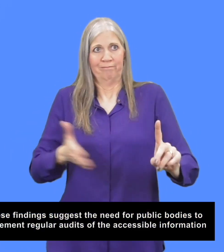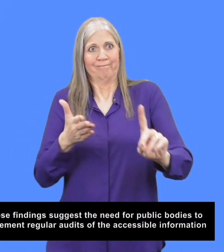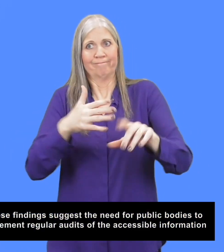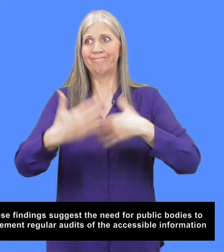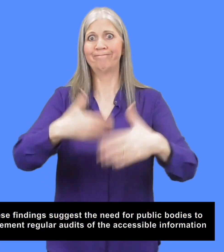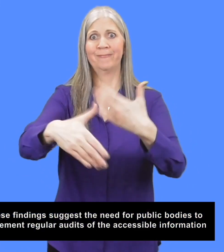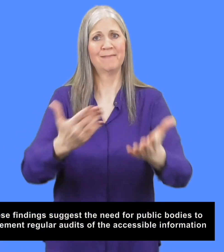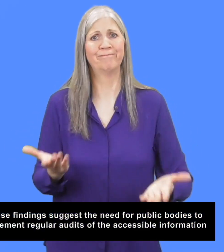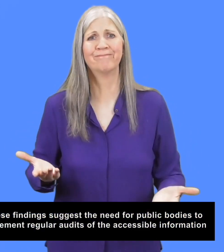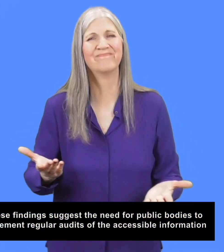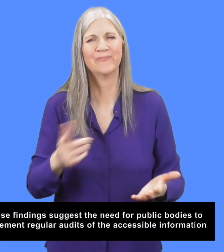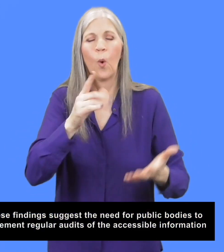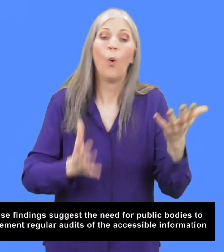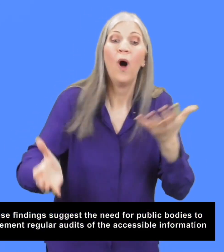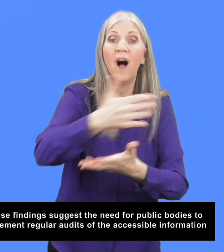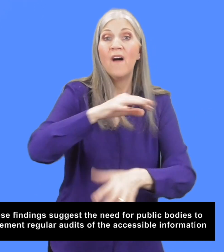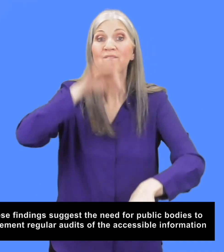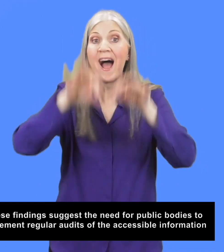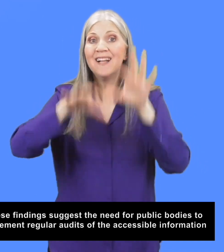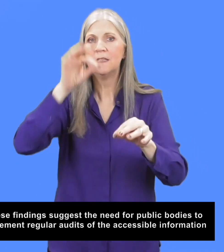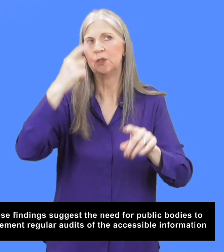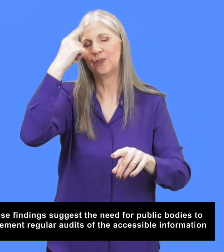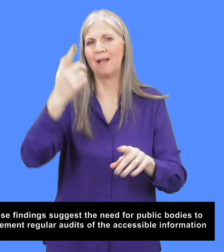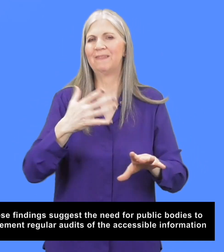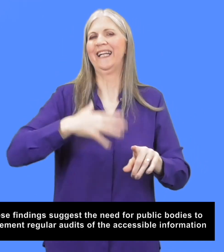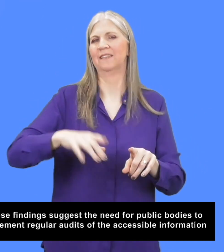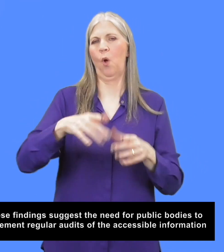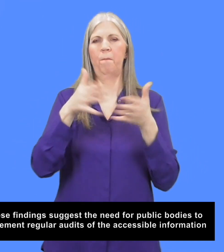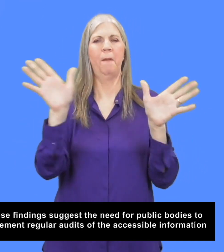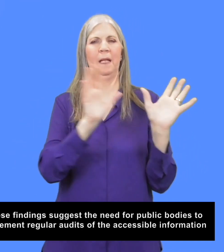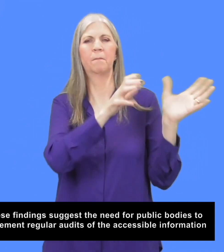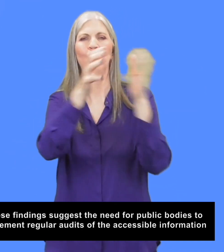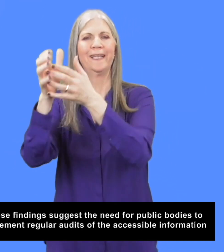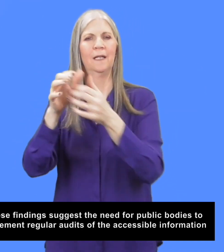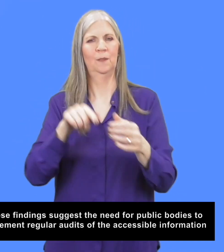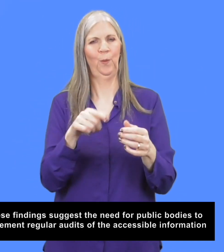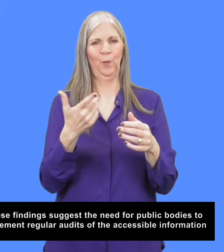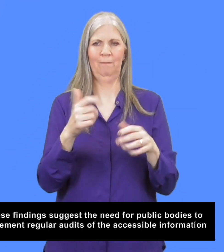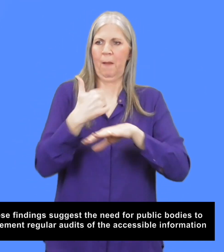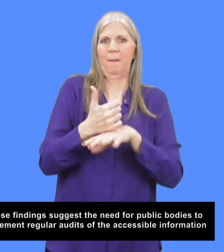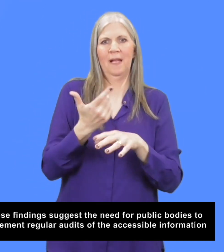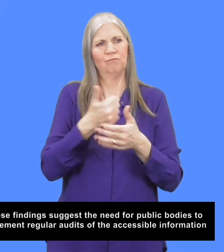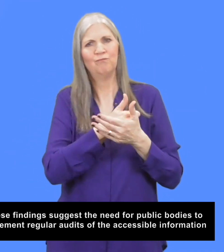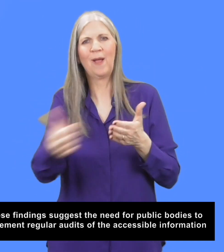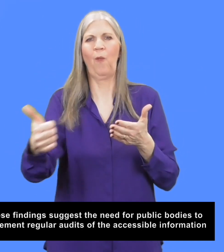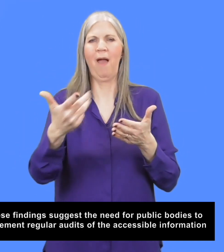These findings suggest the need for public bodies to implement regular audits of the accessible